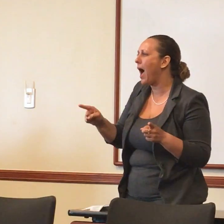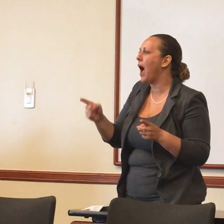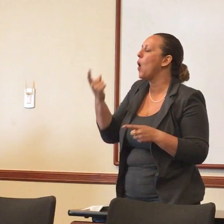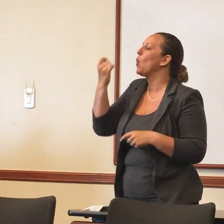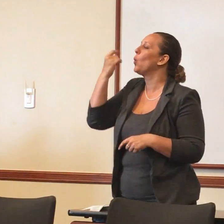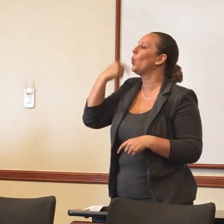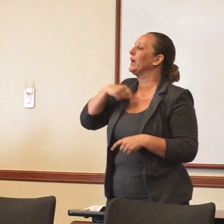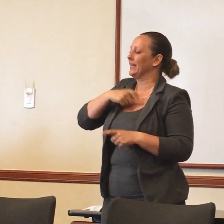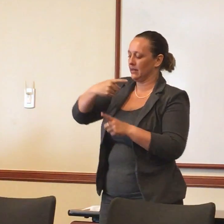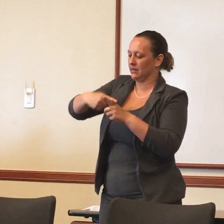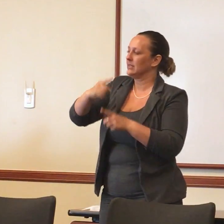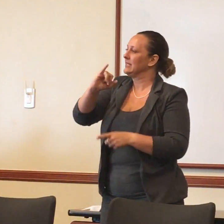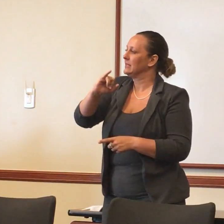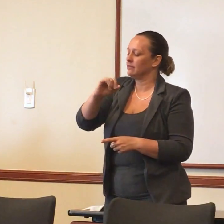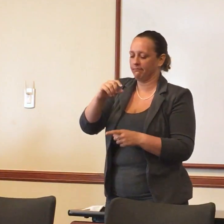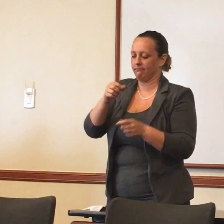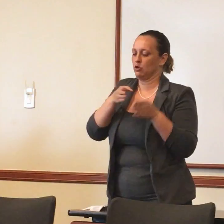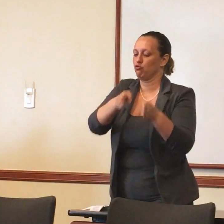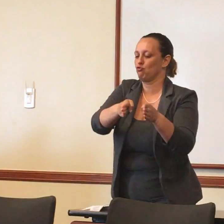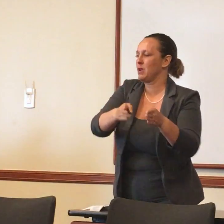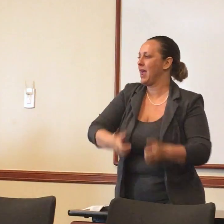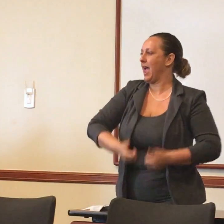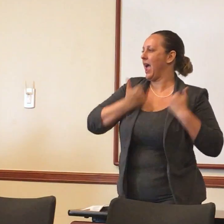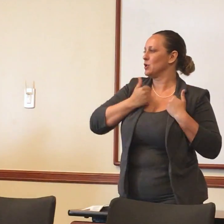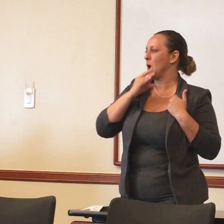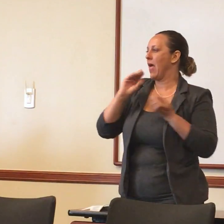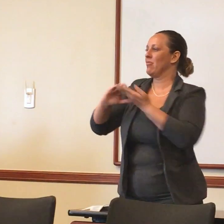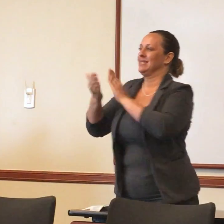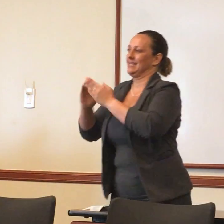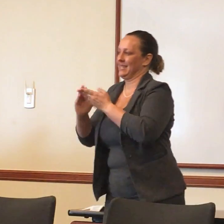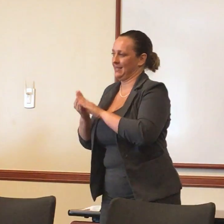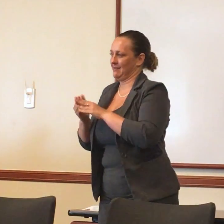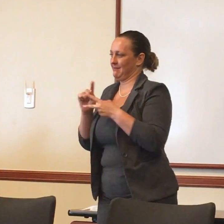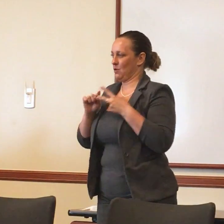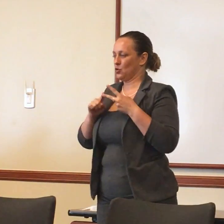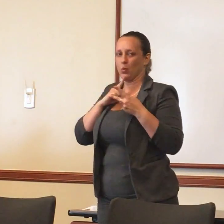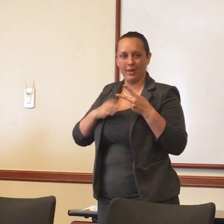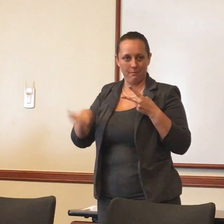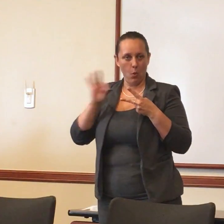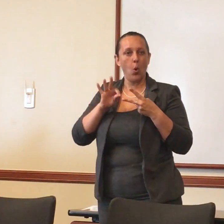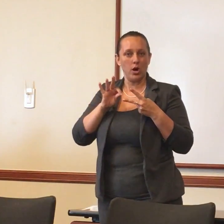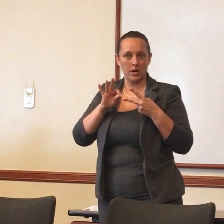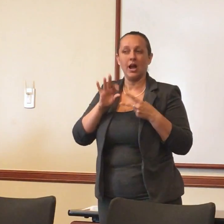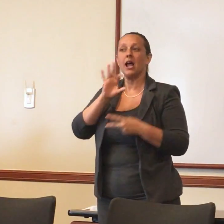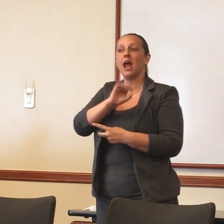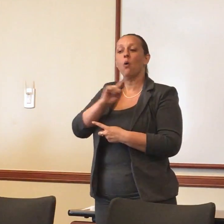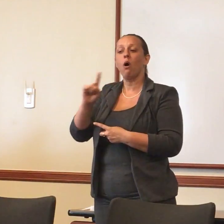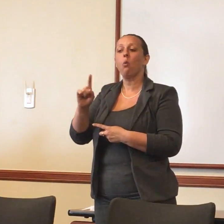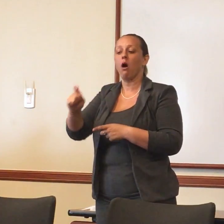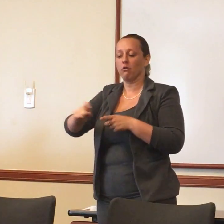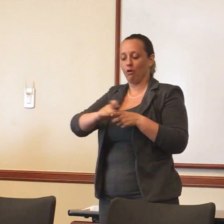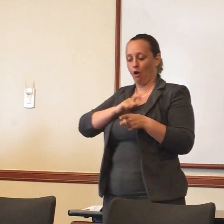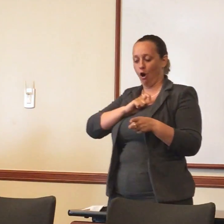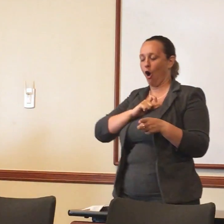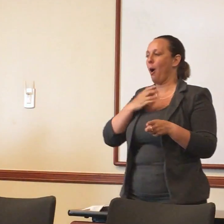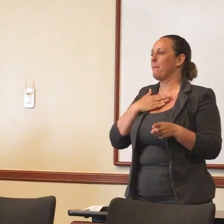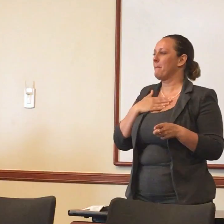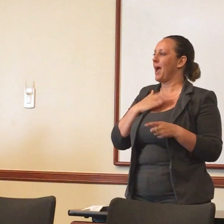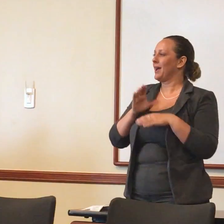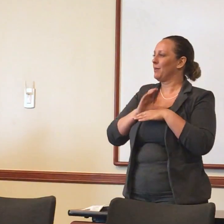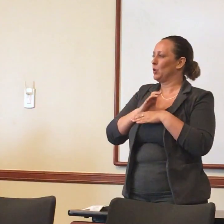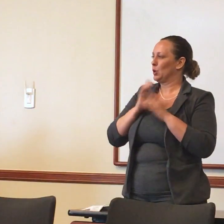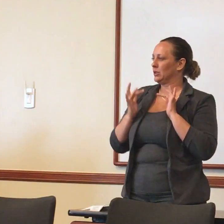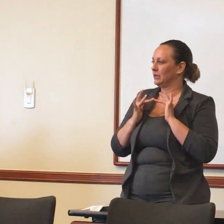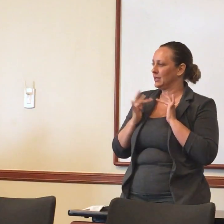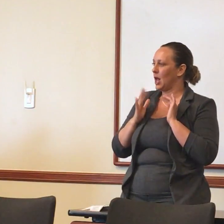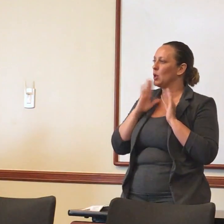long as we have the street address and city is what we're looking for. And then the 911 call centers have their computer system, will help locate